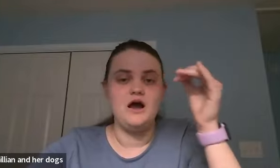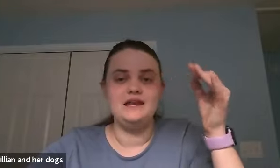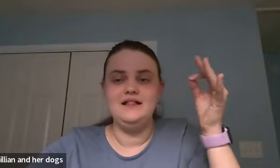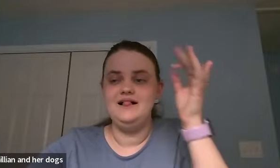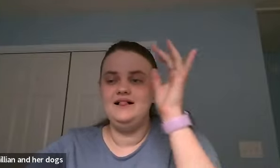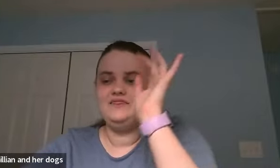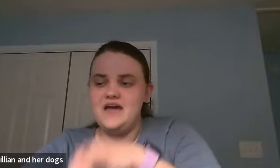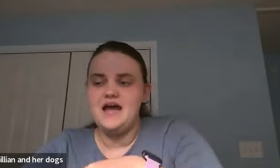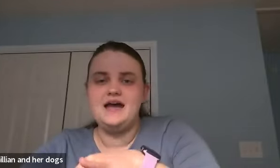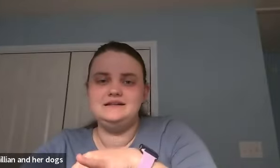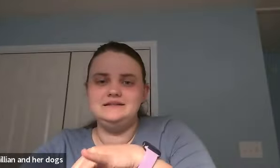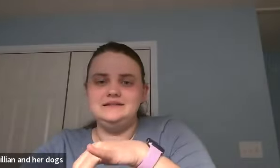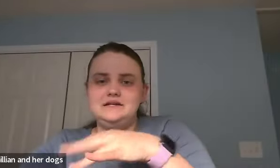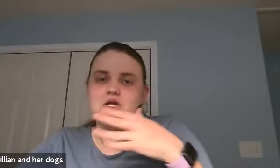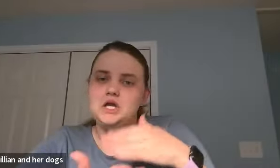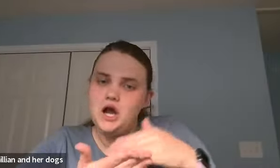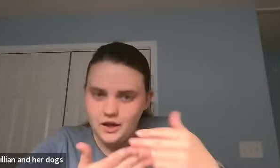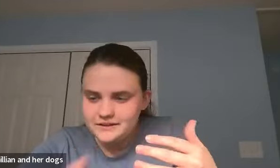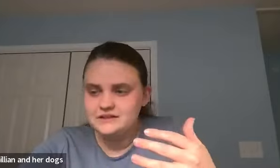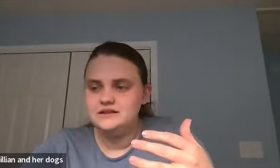not that common,